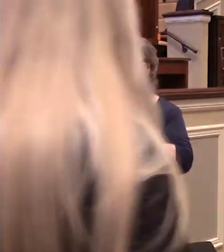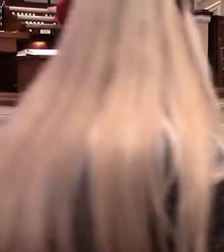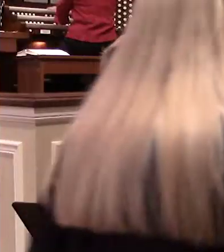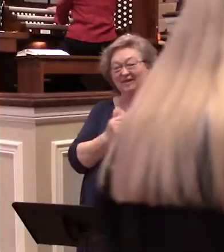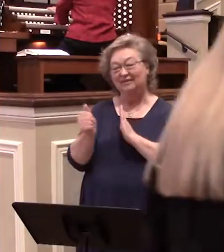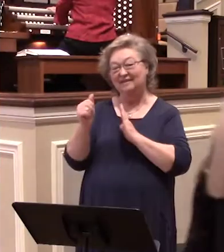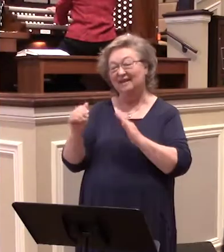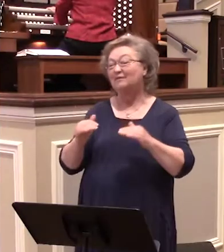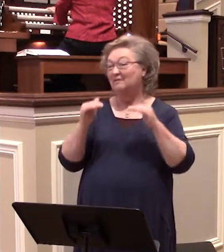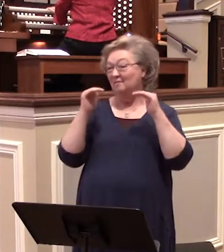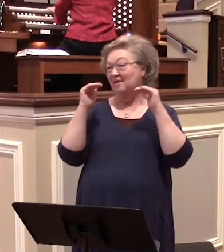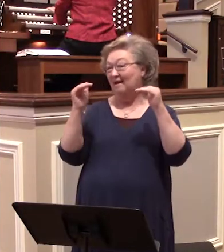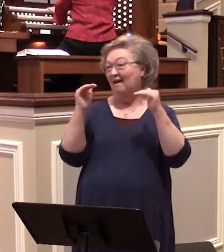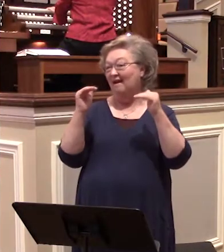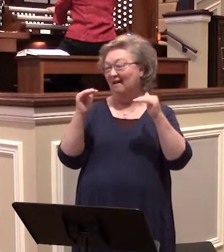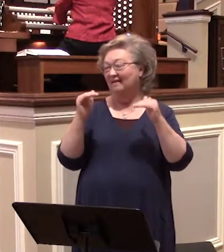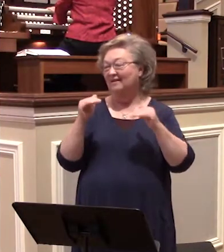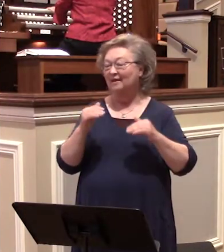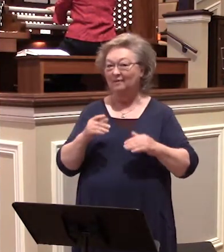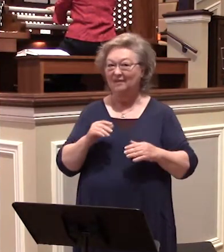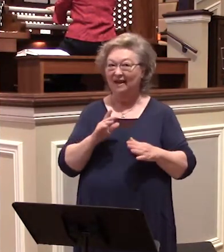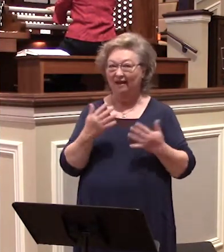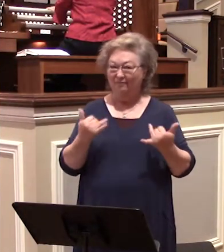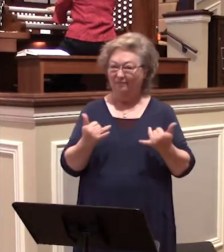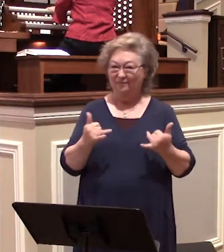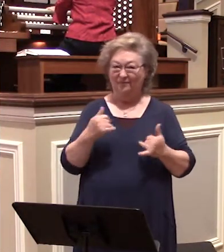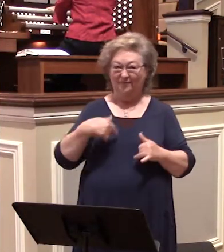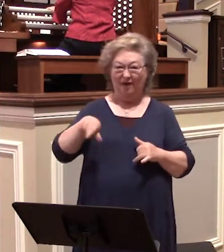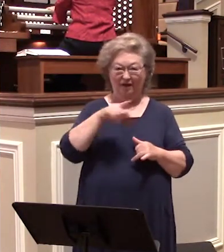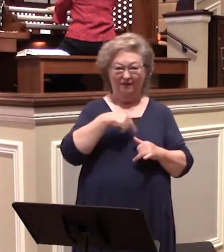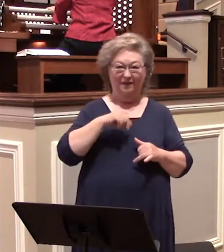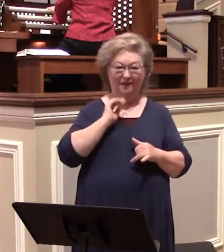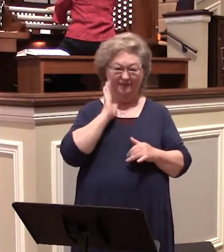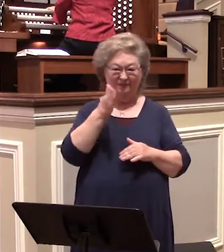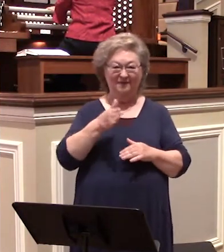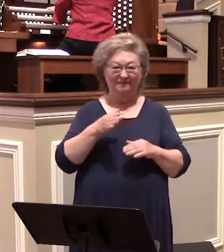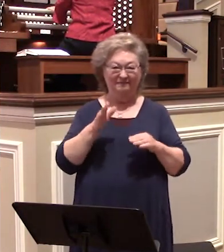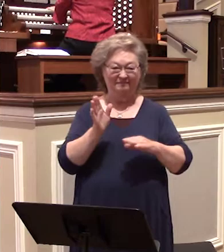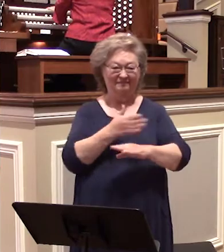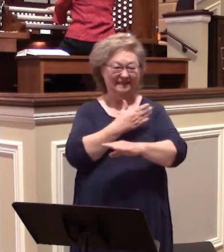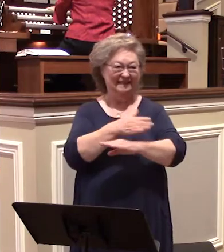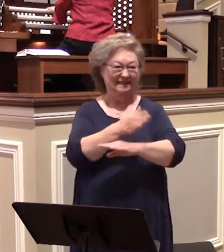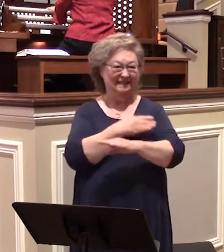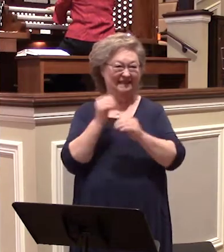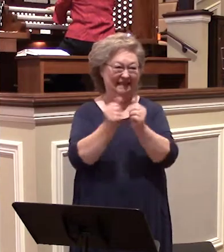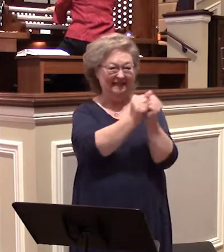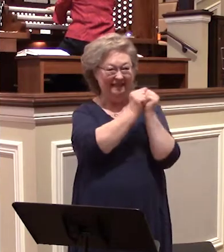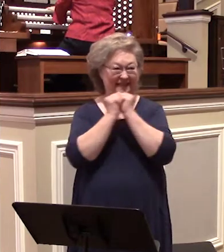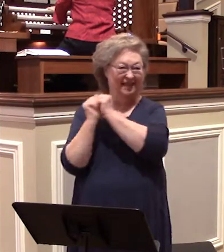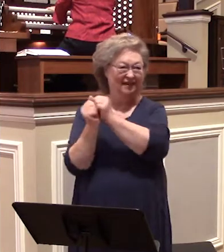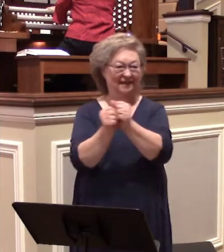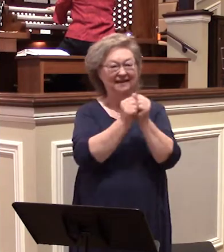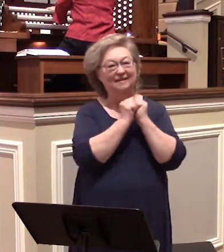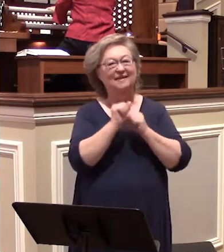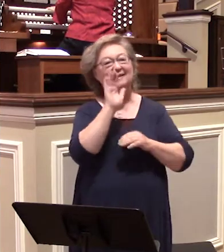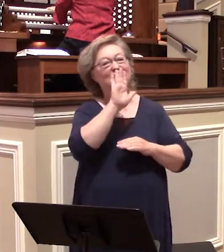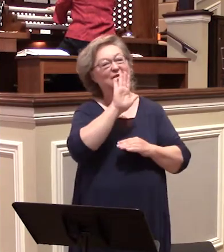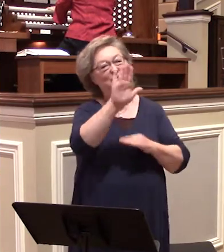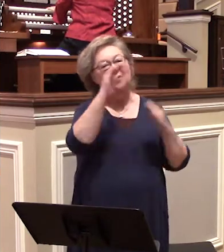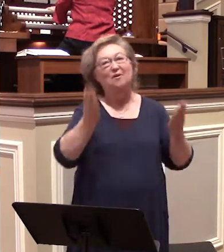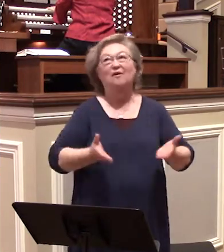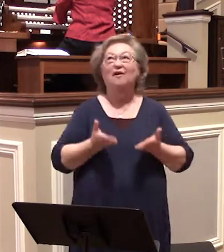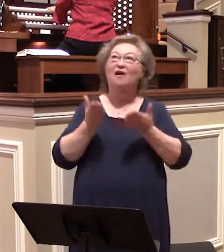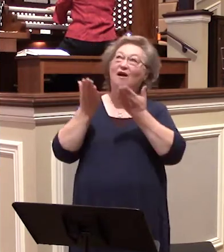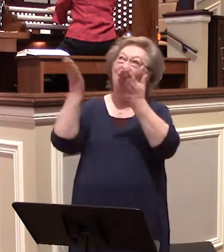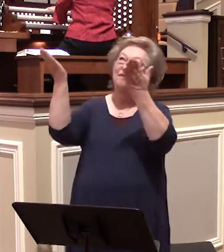finish up with a different stanza, but we're going to finish up with Silent Night. Sing along with us and let this be your offering of worship